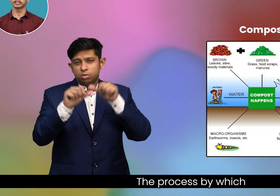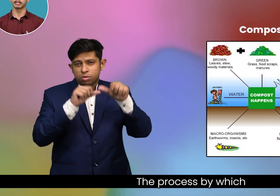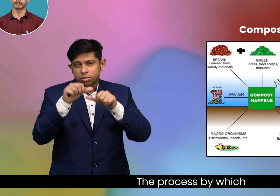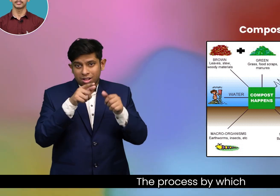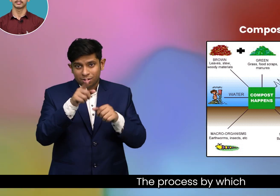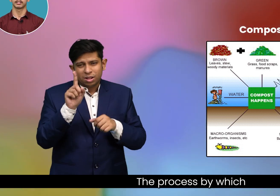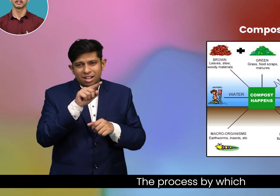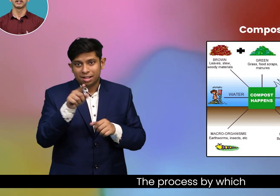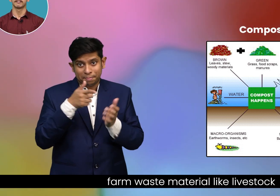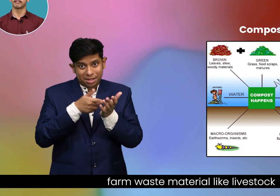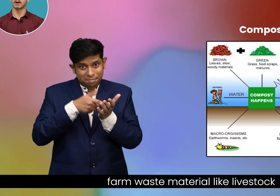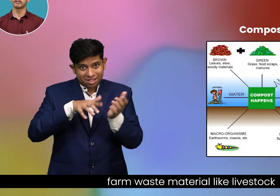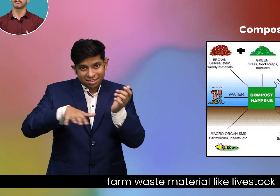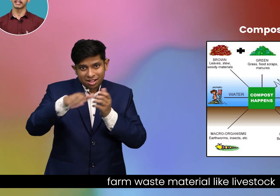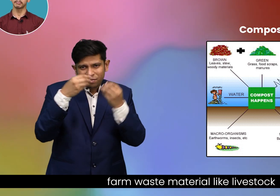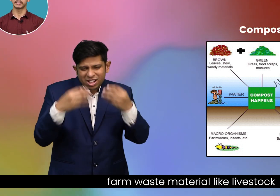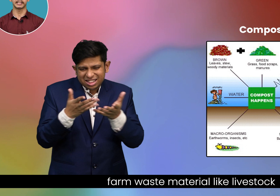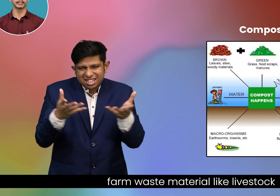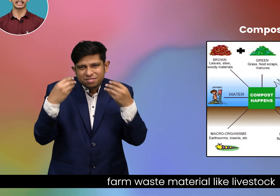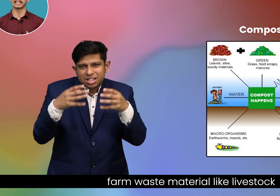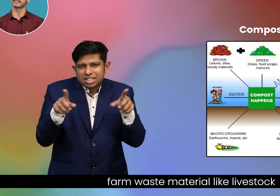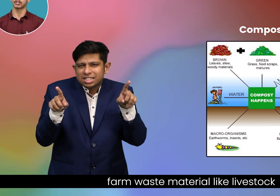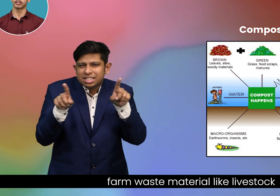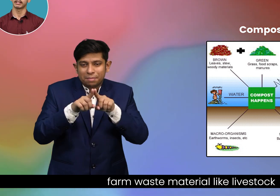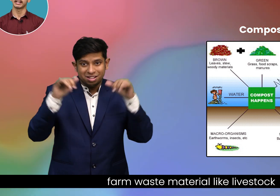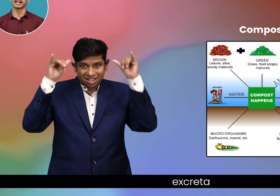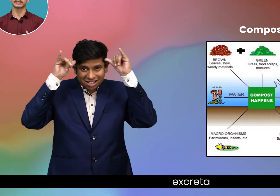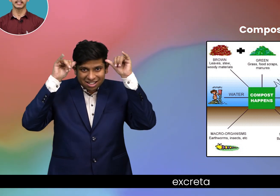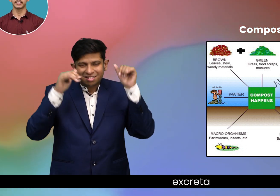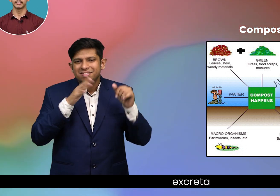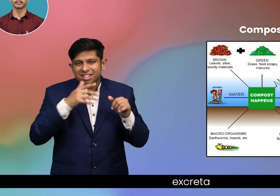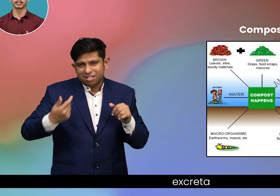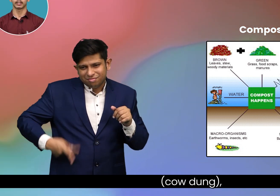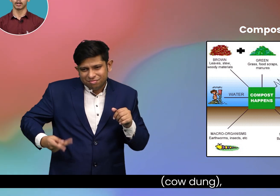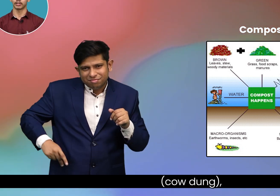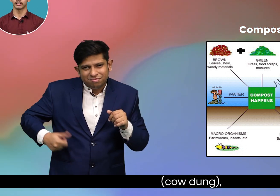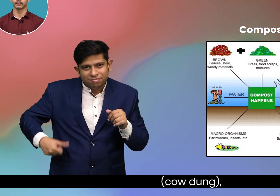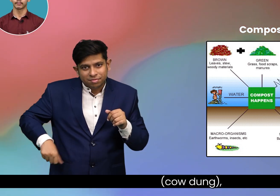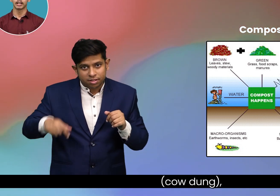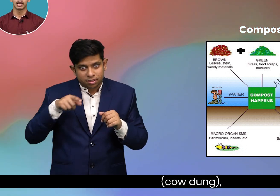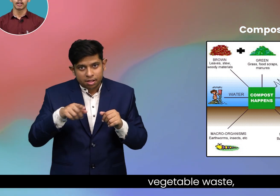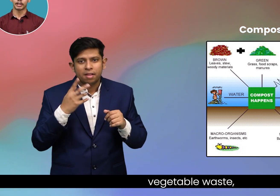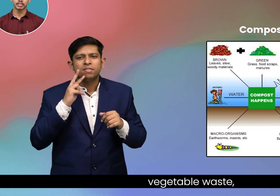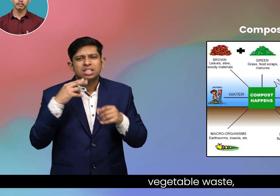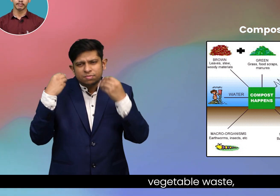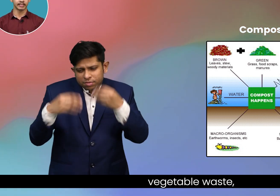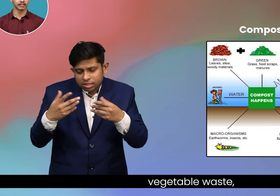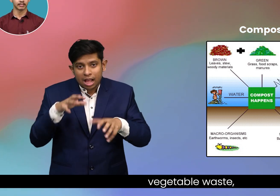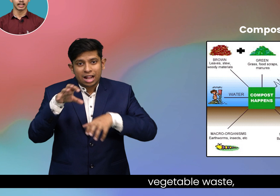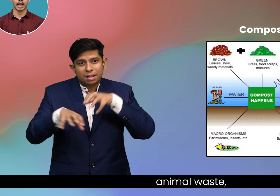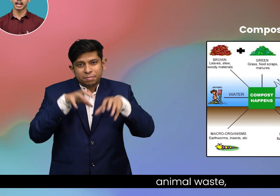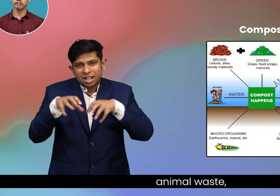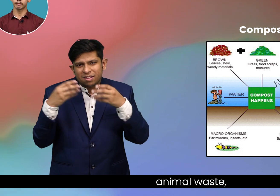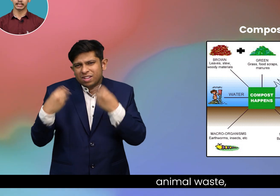The process by which farm waste material like livestock, excreta, cow dung, vegetable